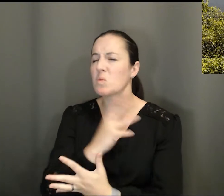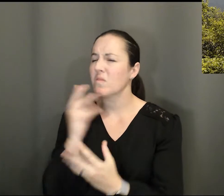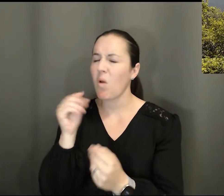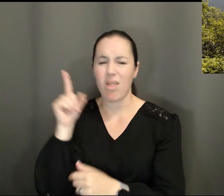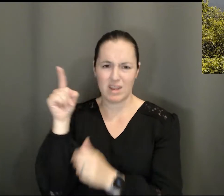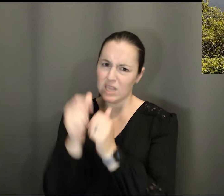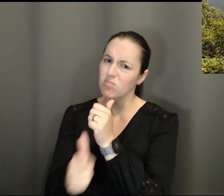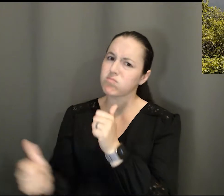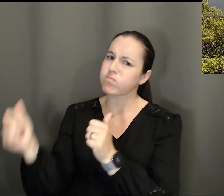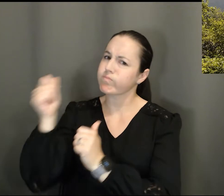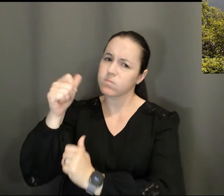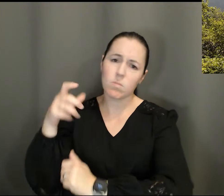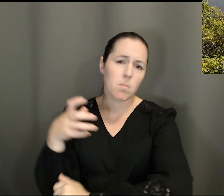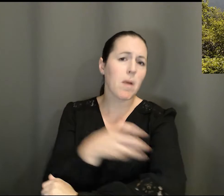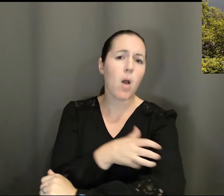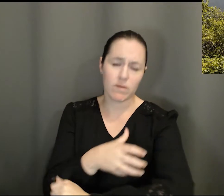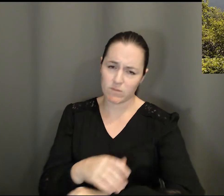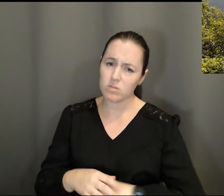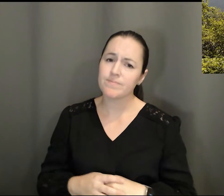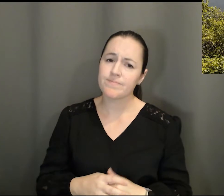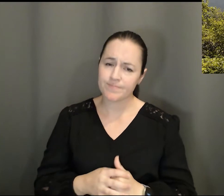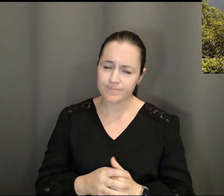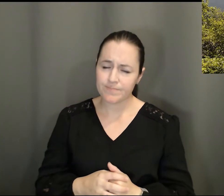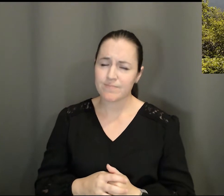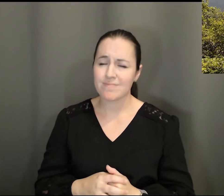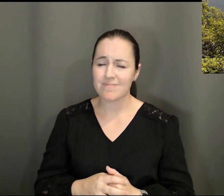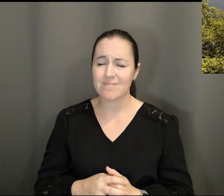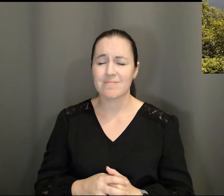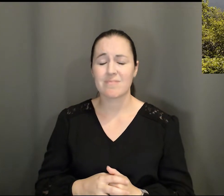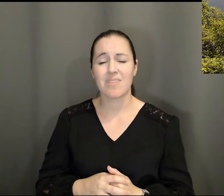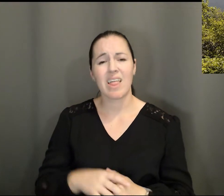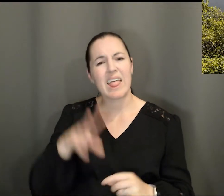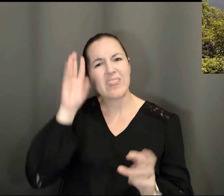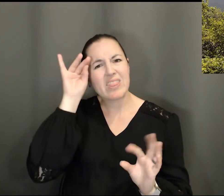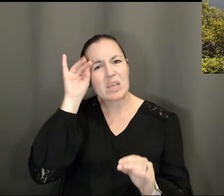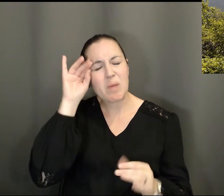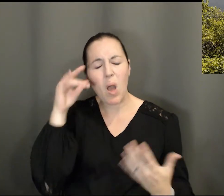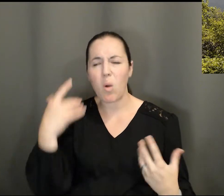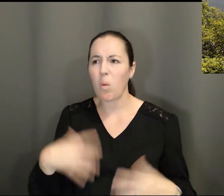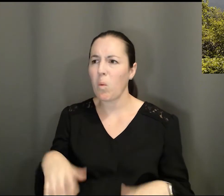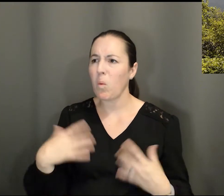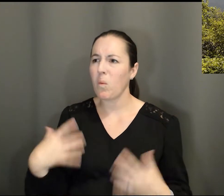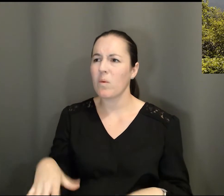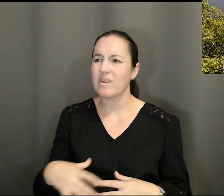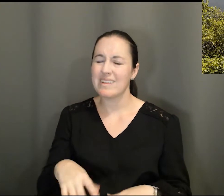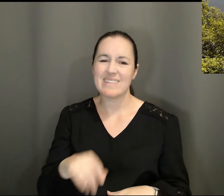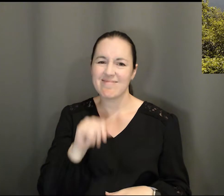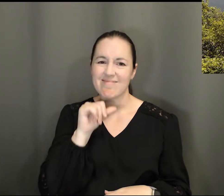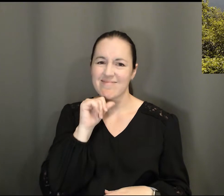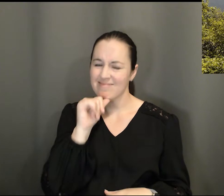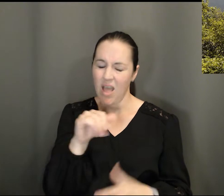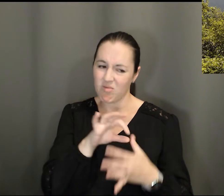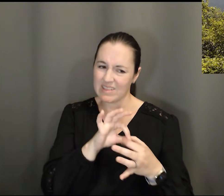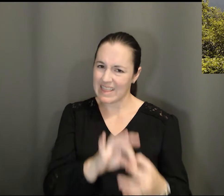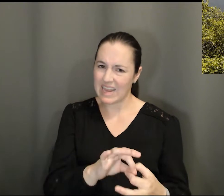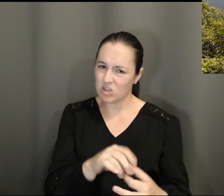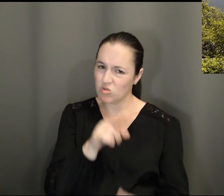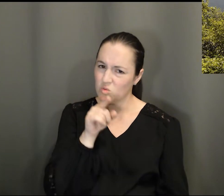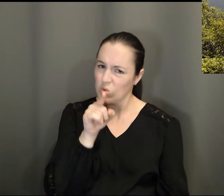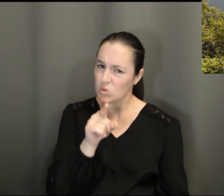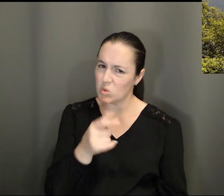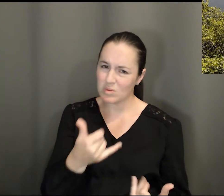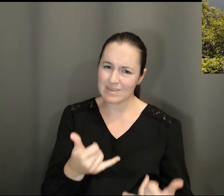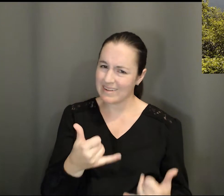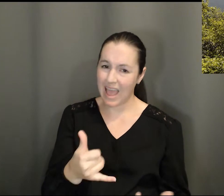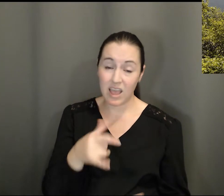today. And you think about how little it really has to do with you today, my friends. You're just sitting there breathing.